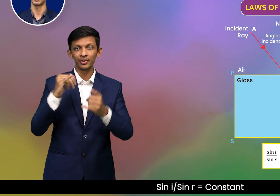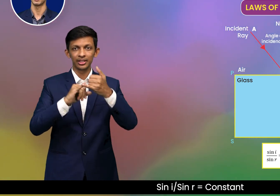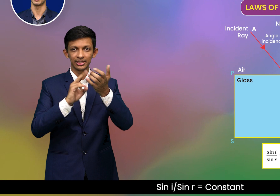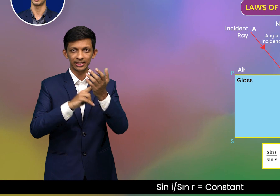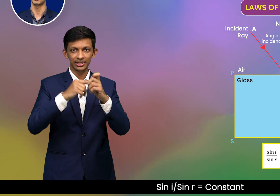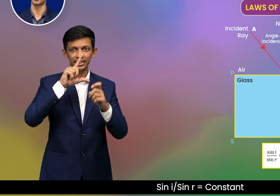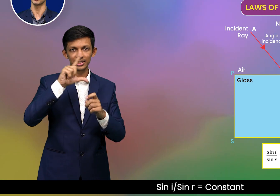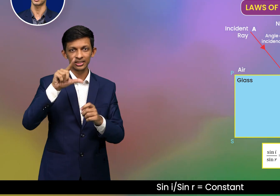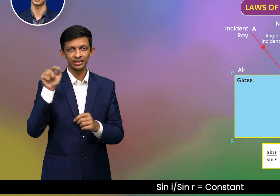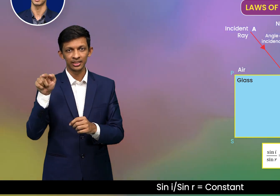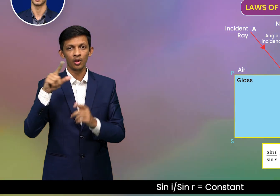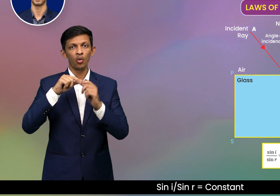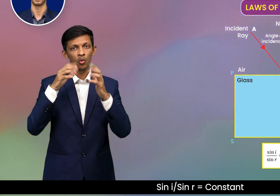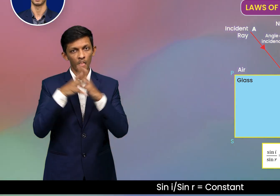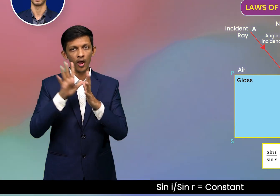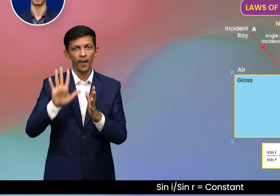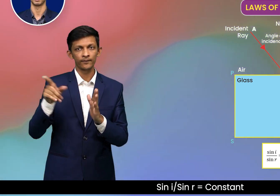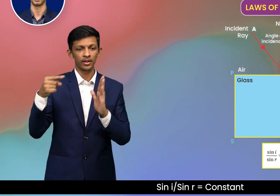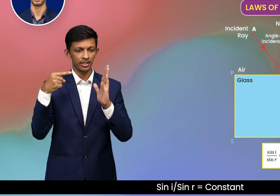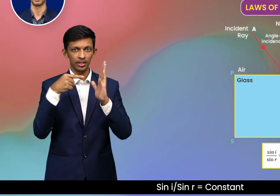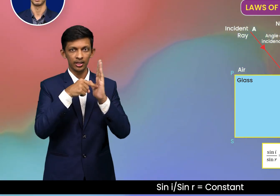R is equals to constant.